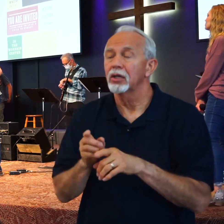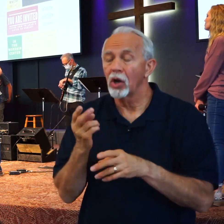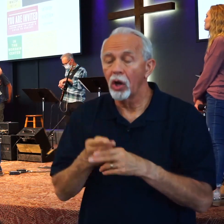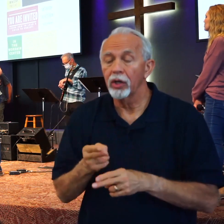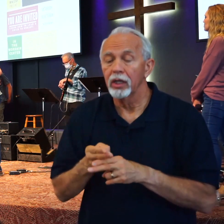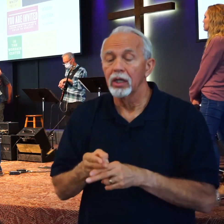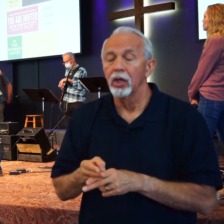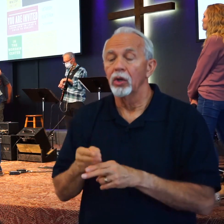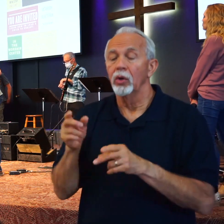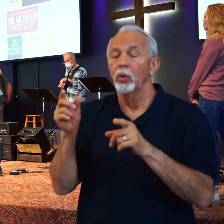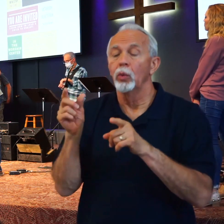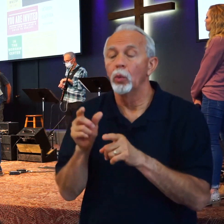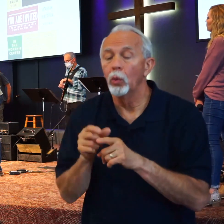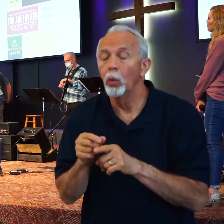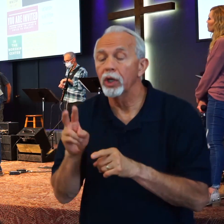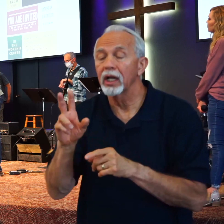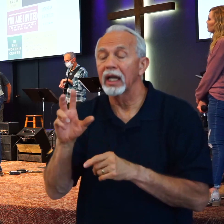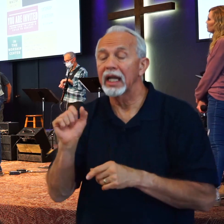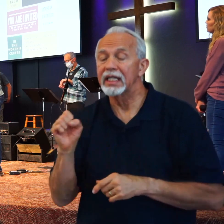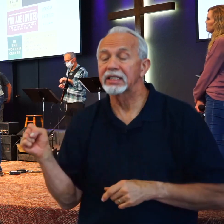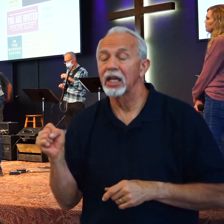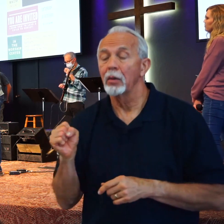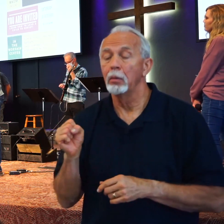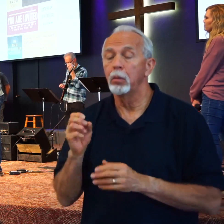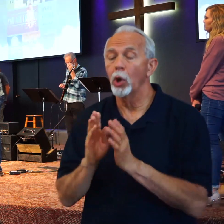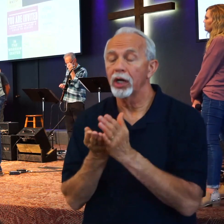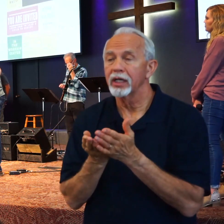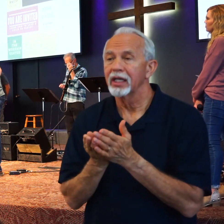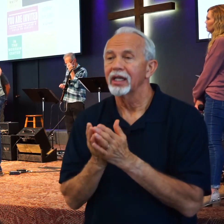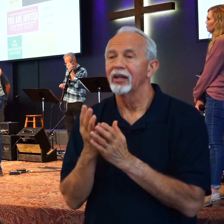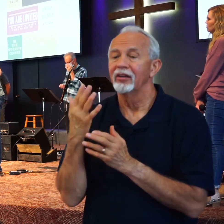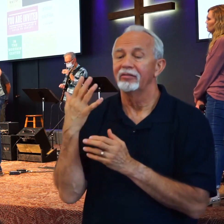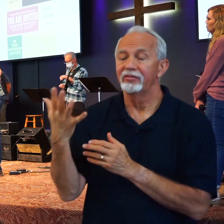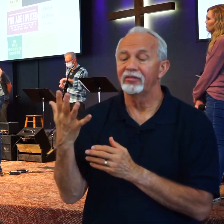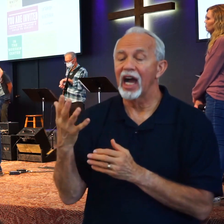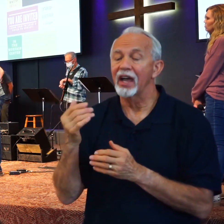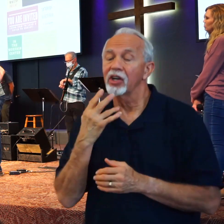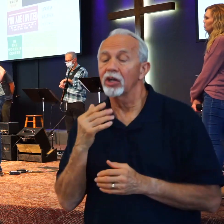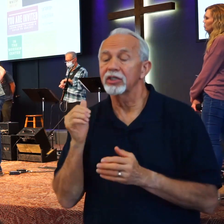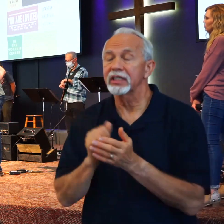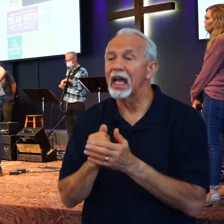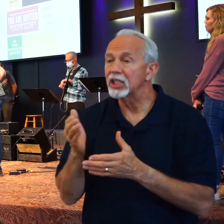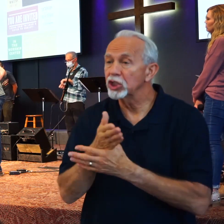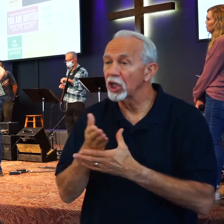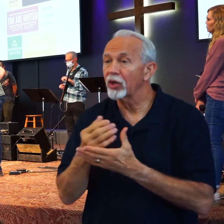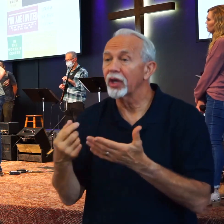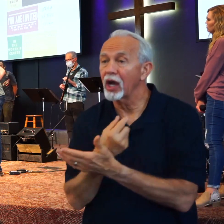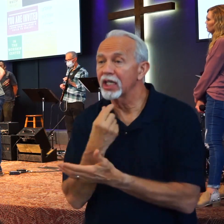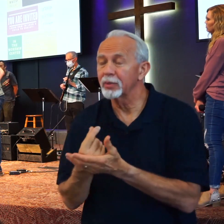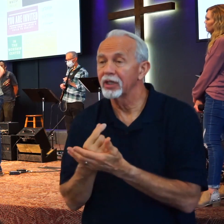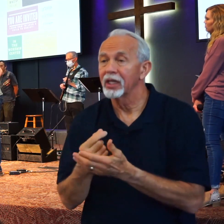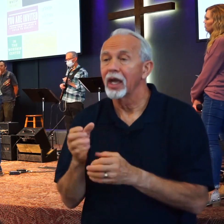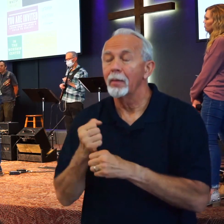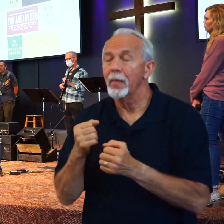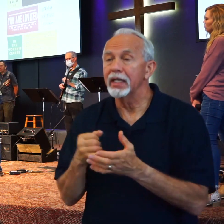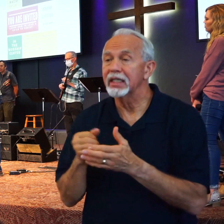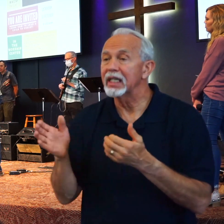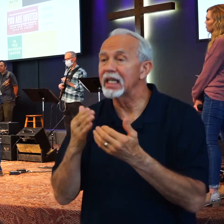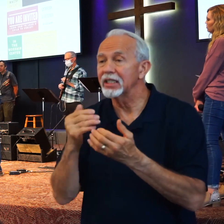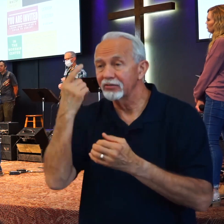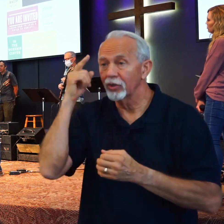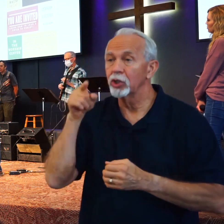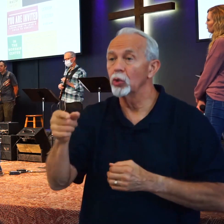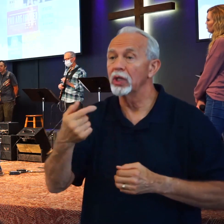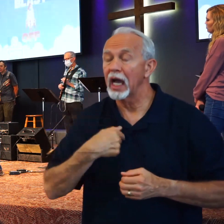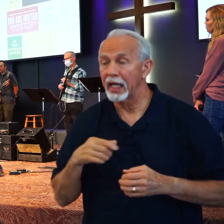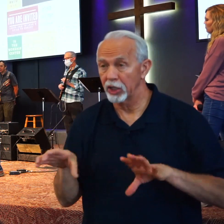A wordless book is just five colors that share the gospel. And it makes it easy for you and I to do that